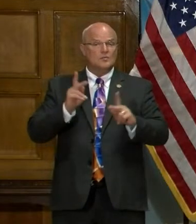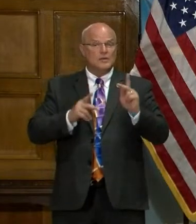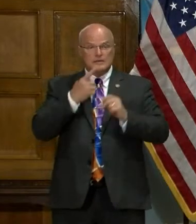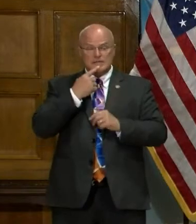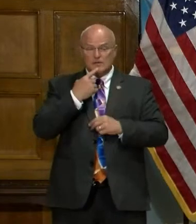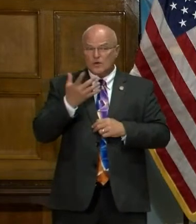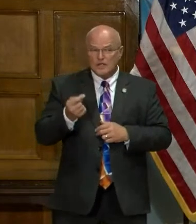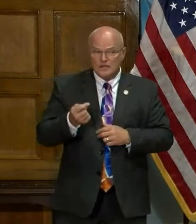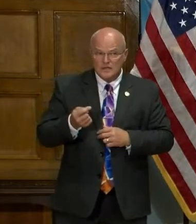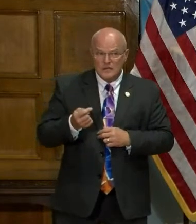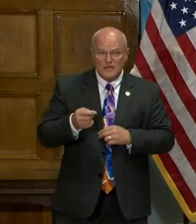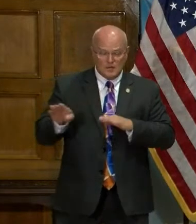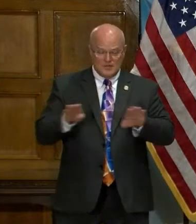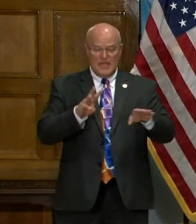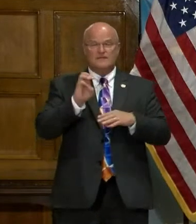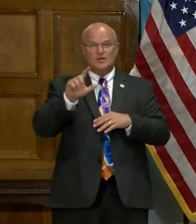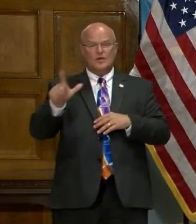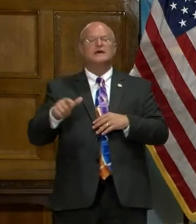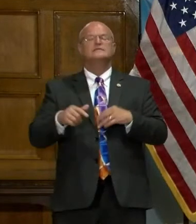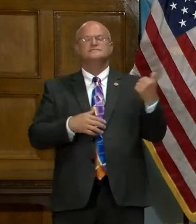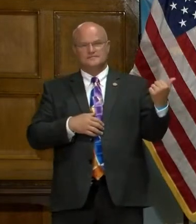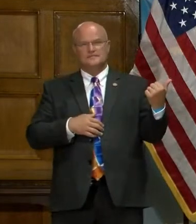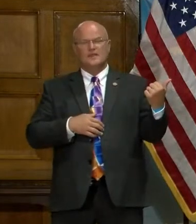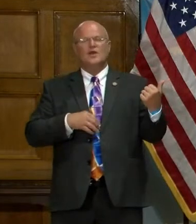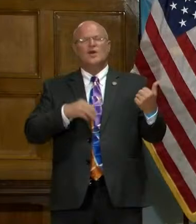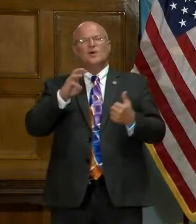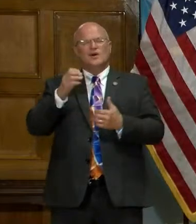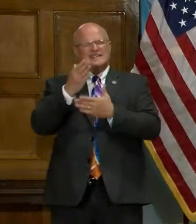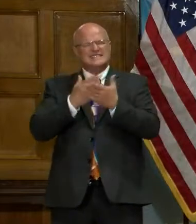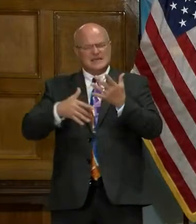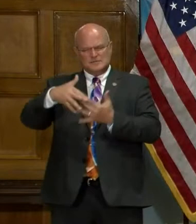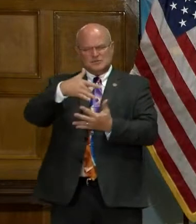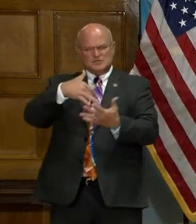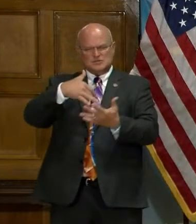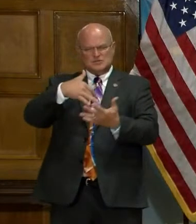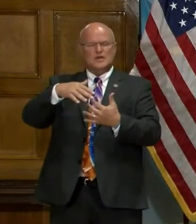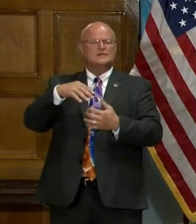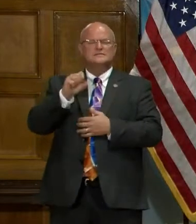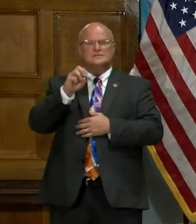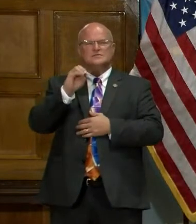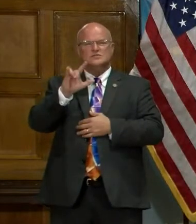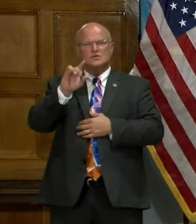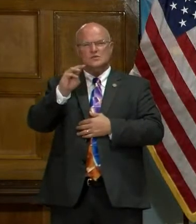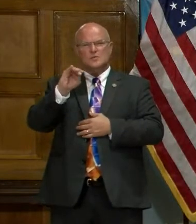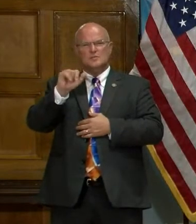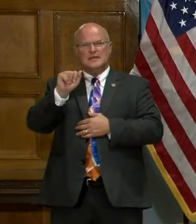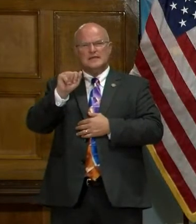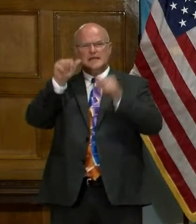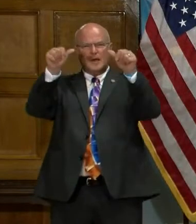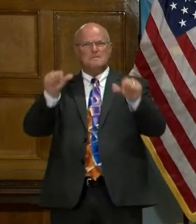When I said they weren't behaving well? Well, there were some social media posts as to